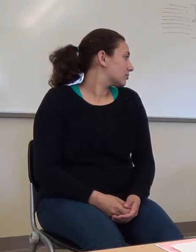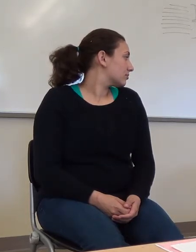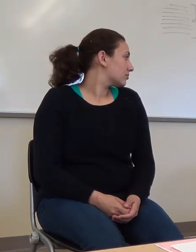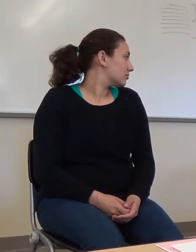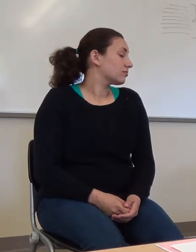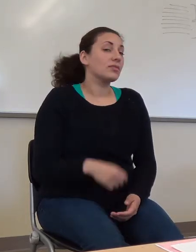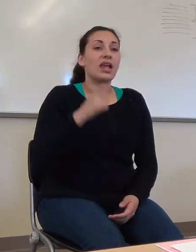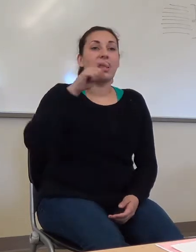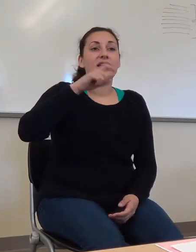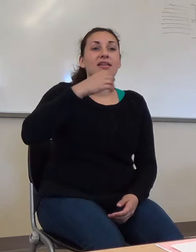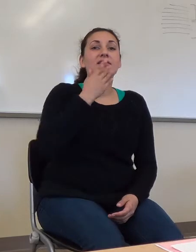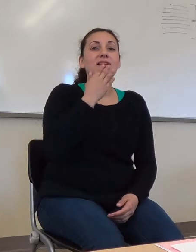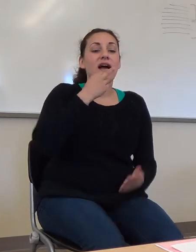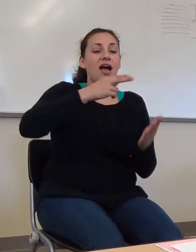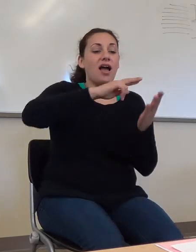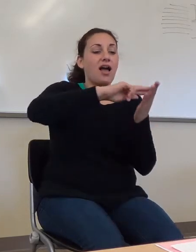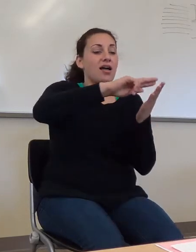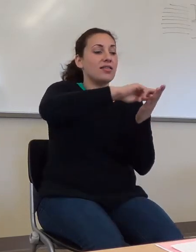Highlighter that won't